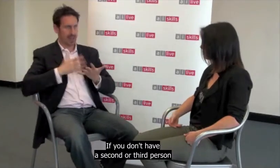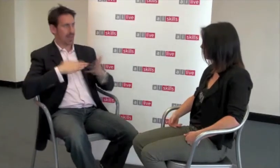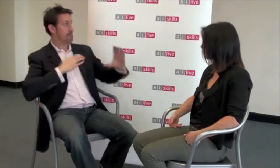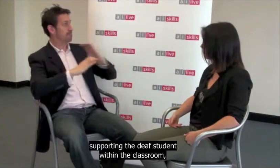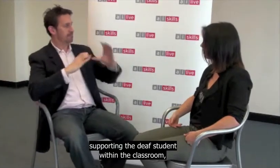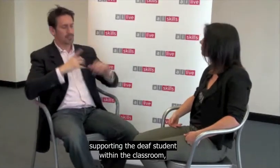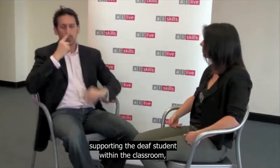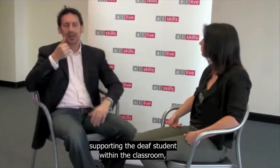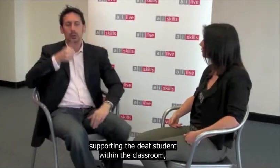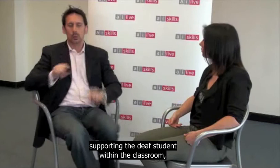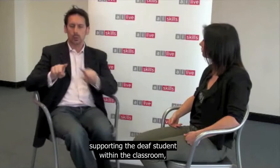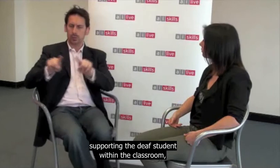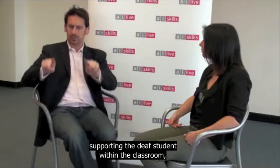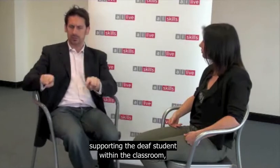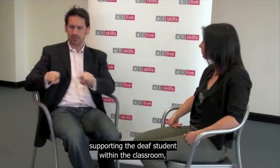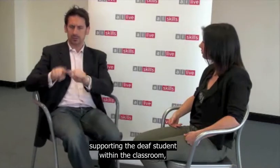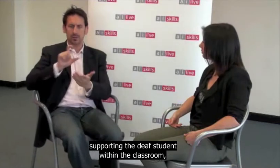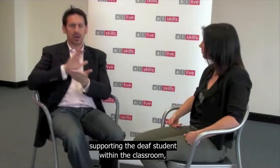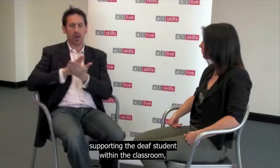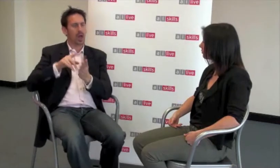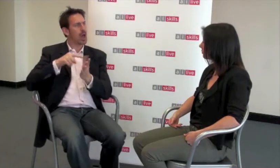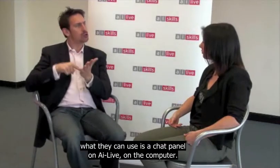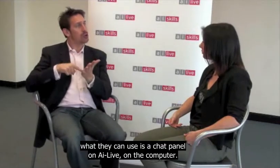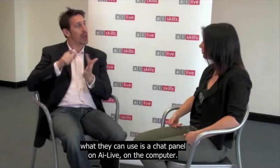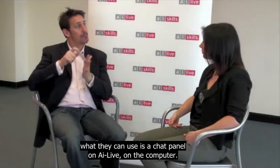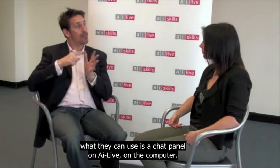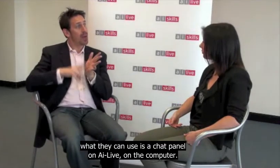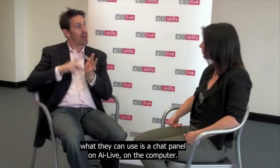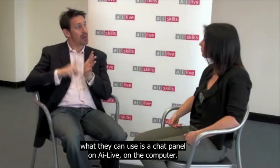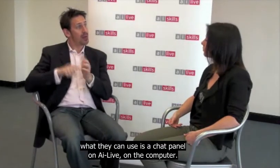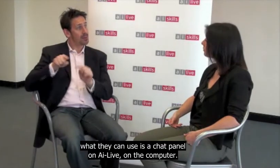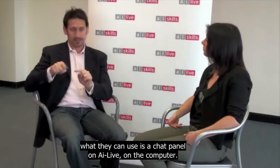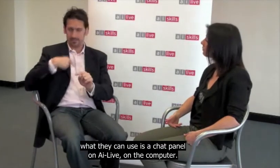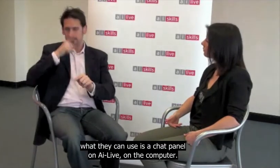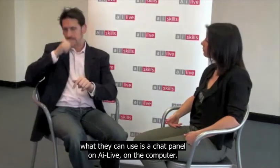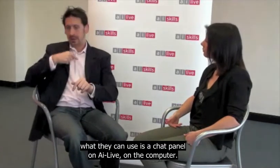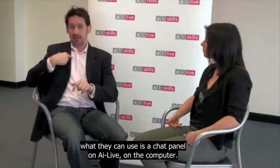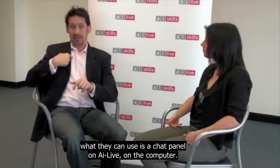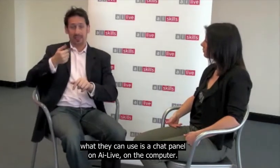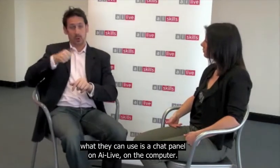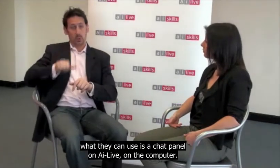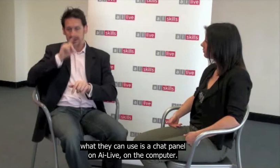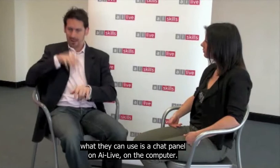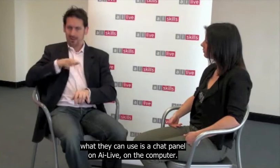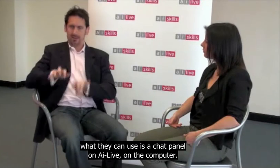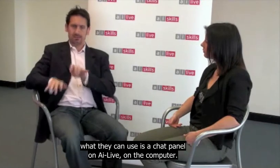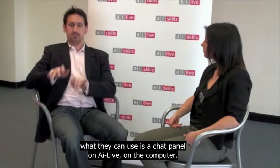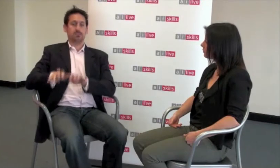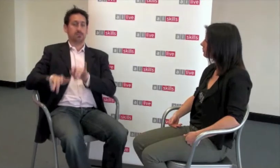supporting the deaf student within the classroom, what they can use is a chat panel on AI Live on the computer. So the